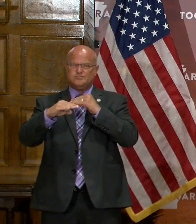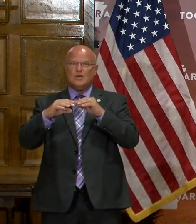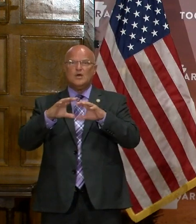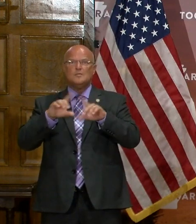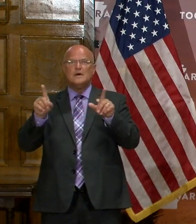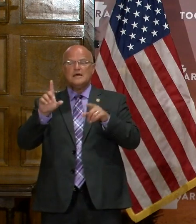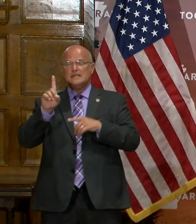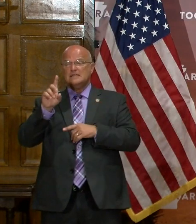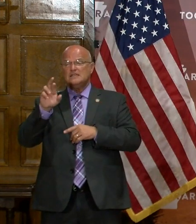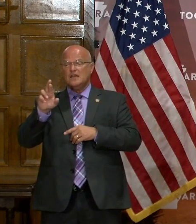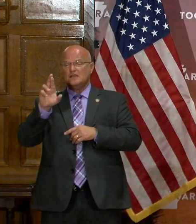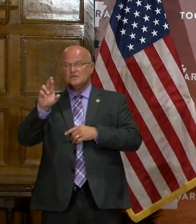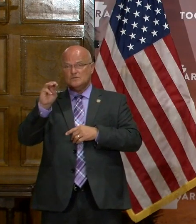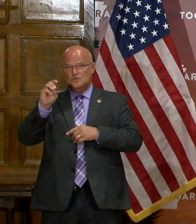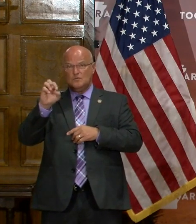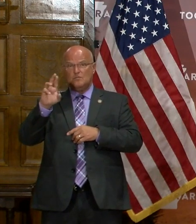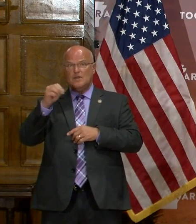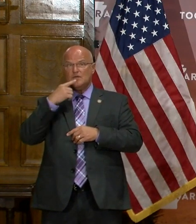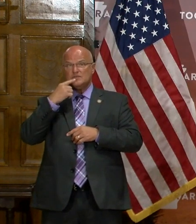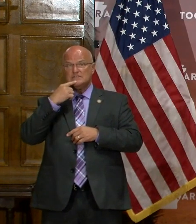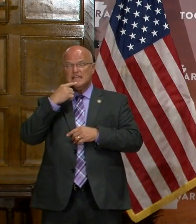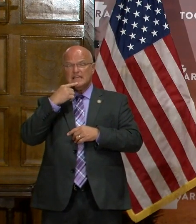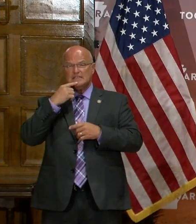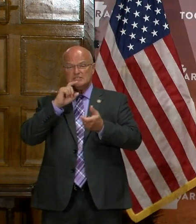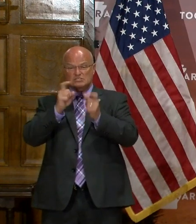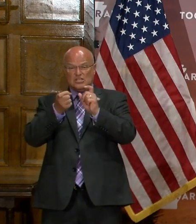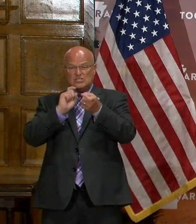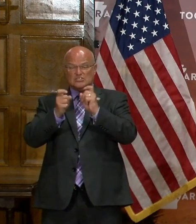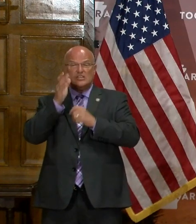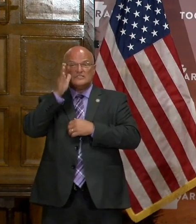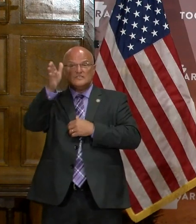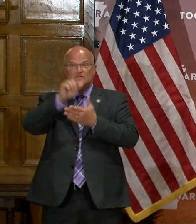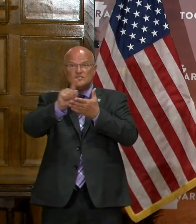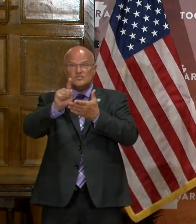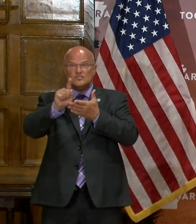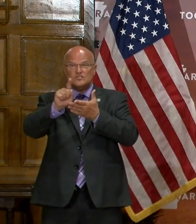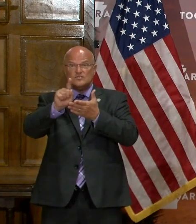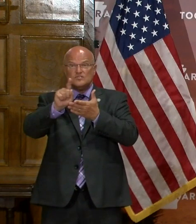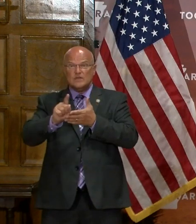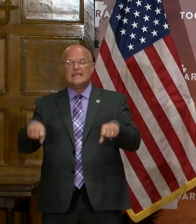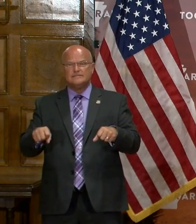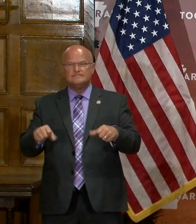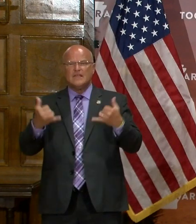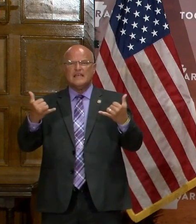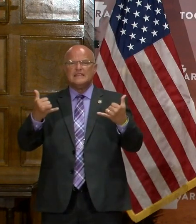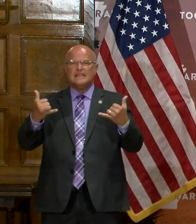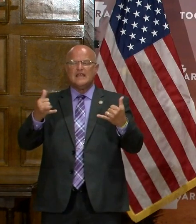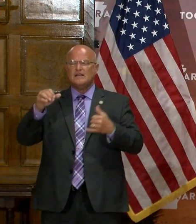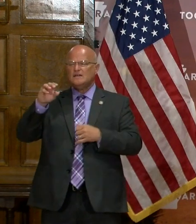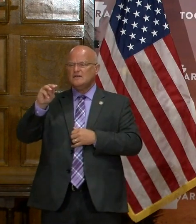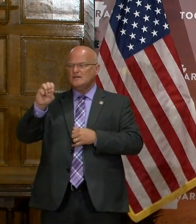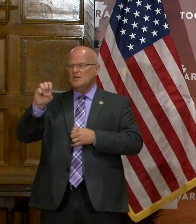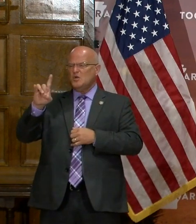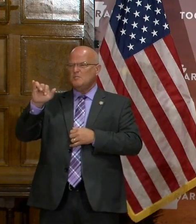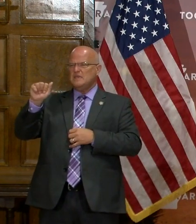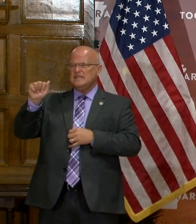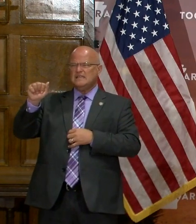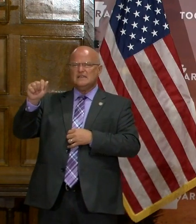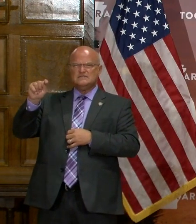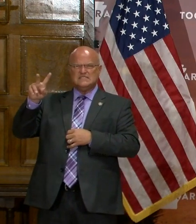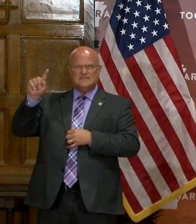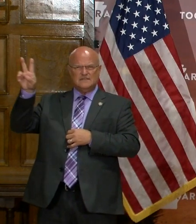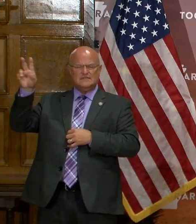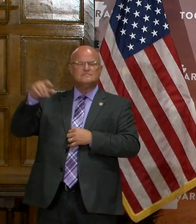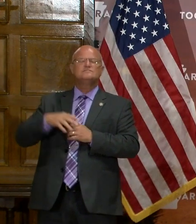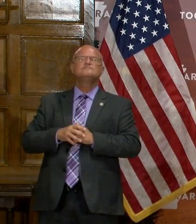change, as Dr. Romero said, in the coming weeks. Let's go remotely and see if there's any question. Hi, Governor.